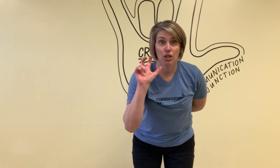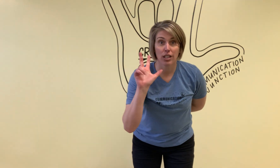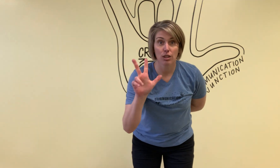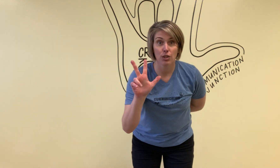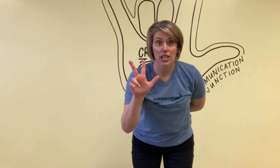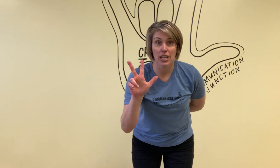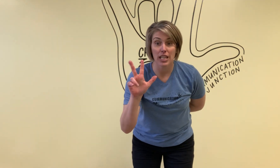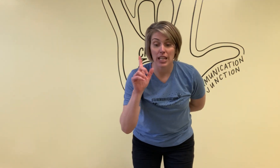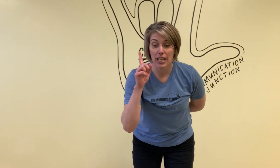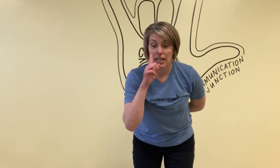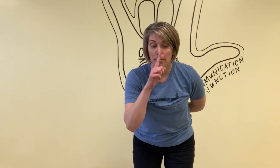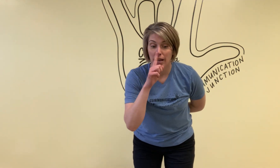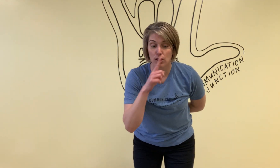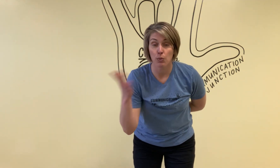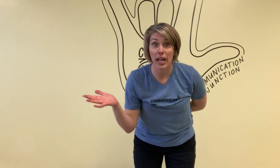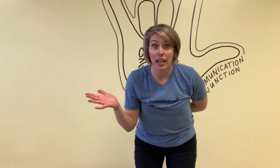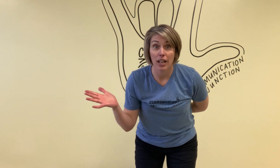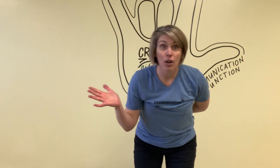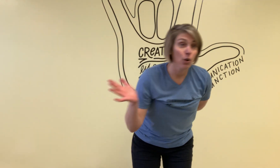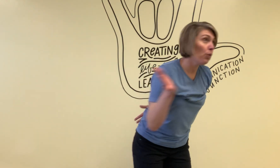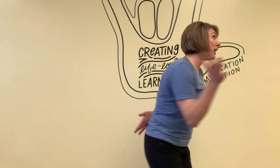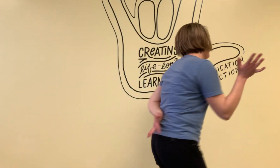struck 3, the mouse went